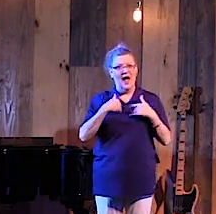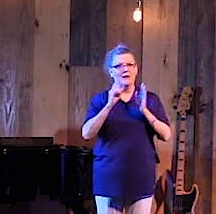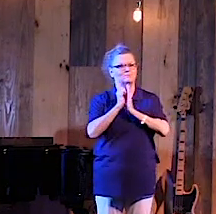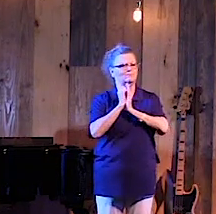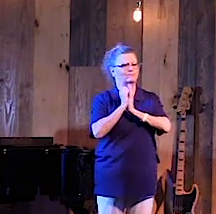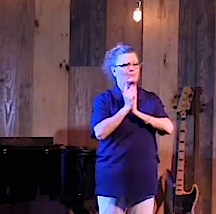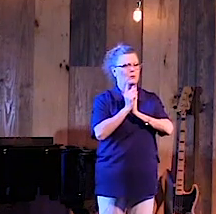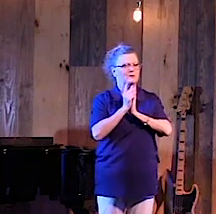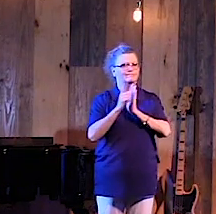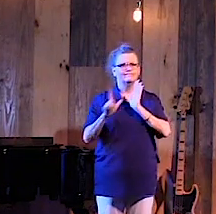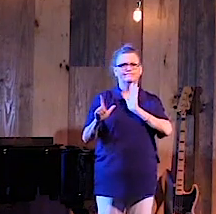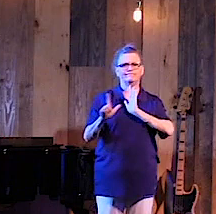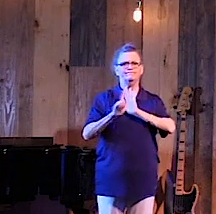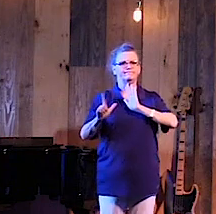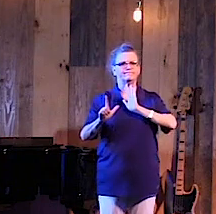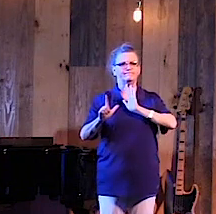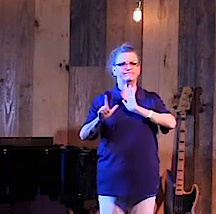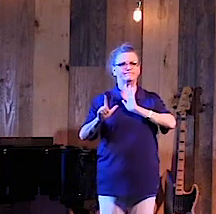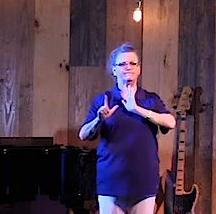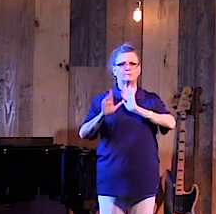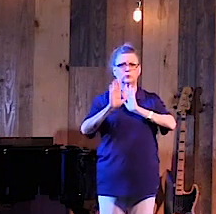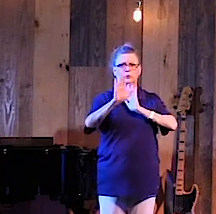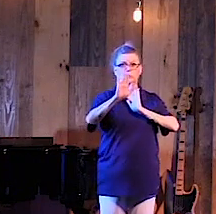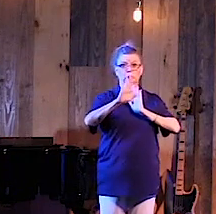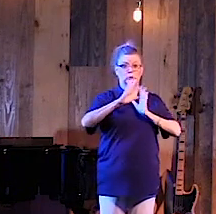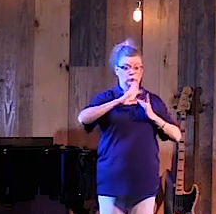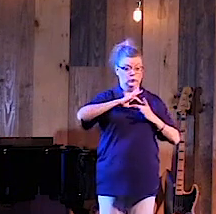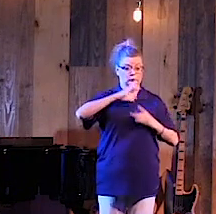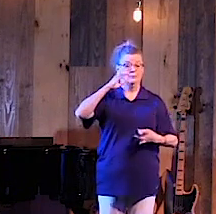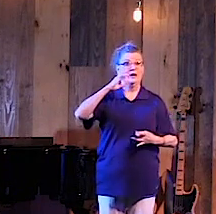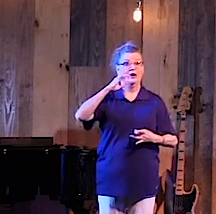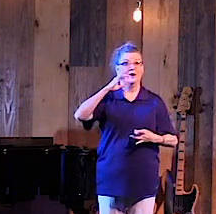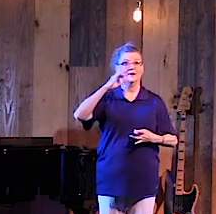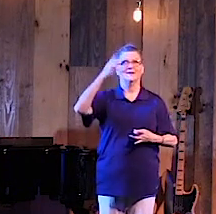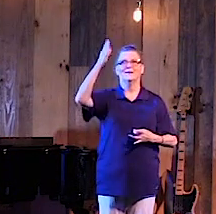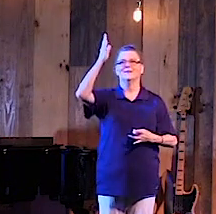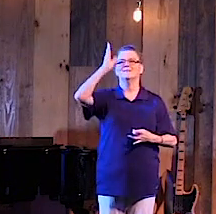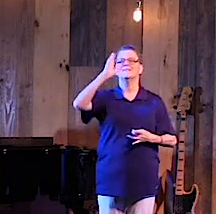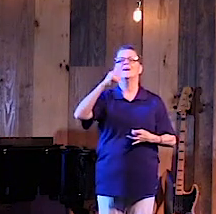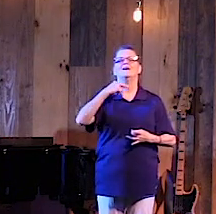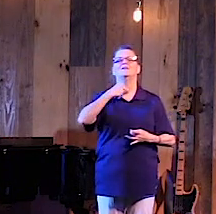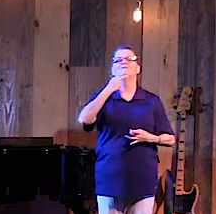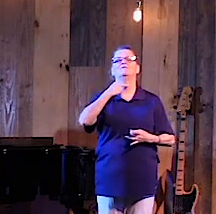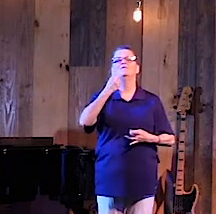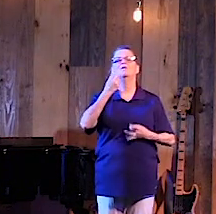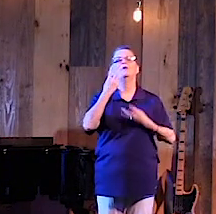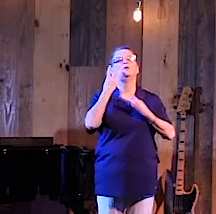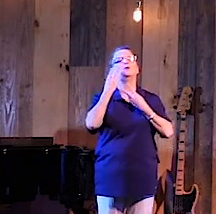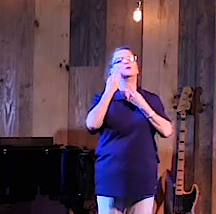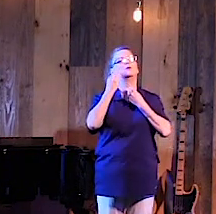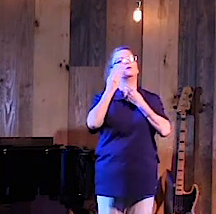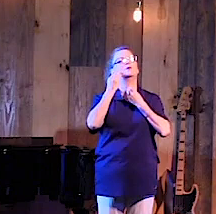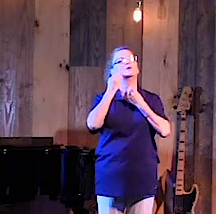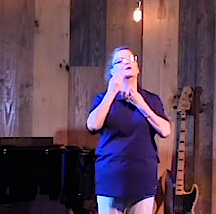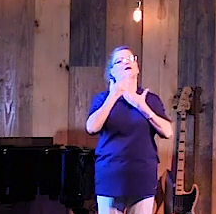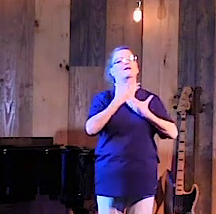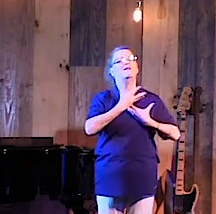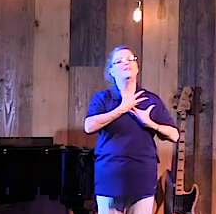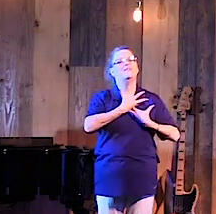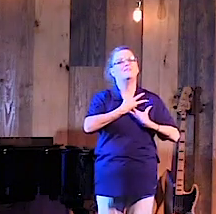when suddenly in your spirit, God's voice whispers to you in the tenderness of his